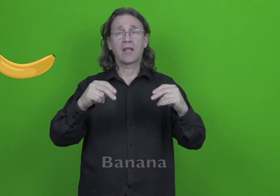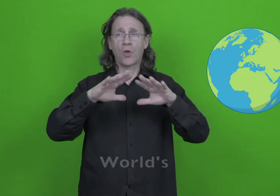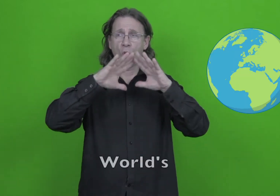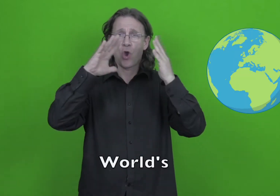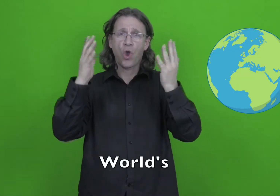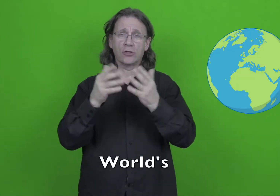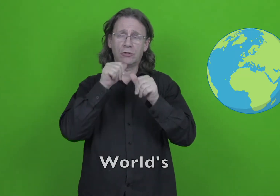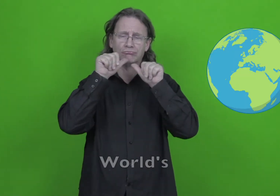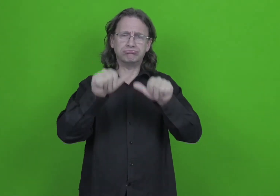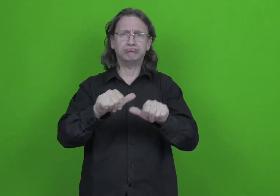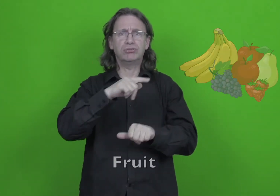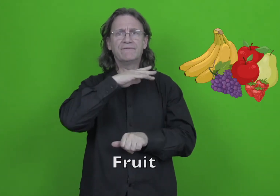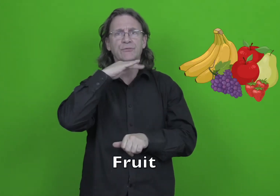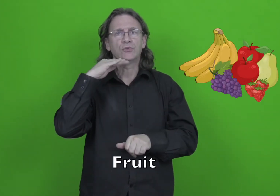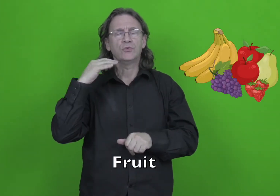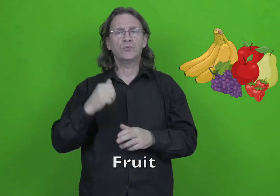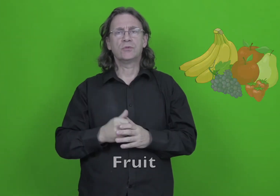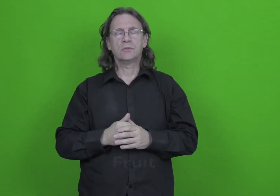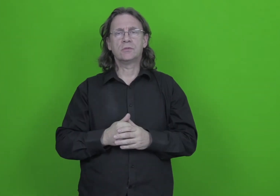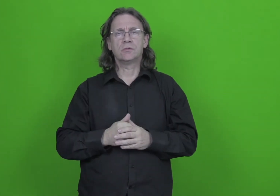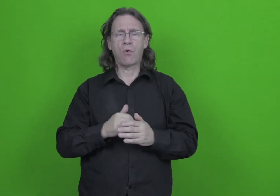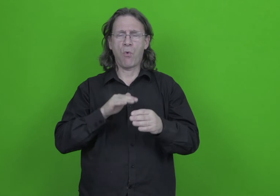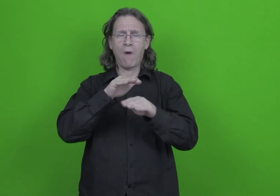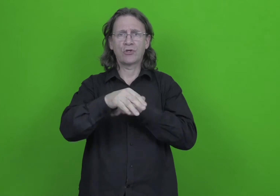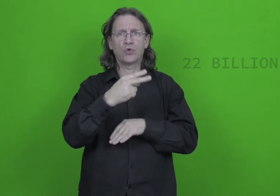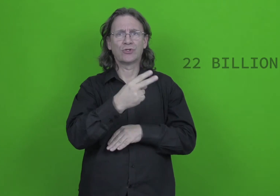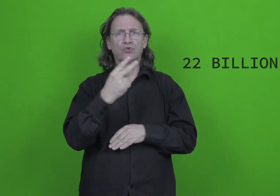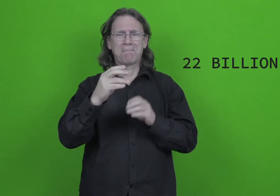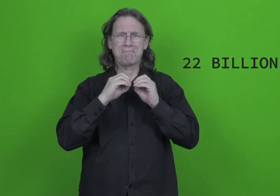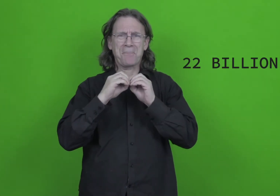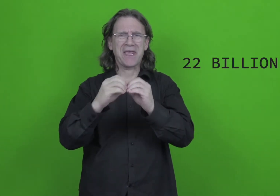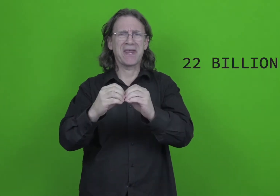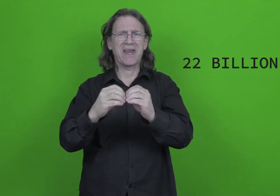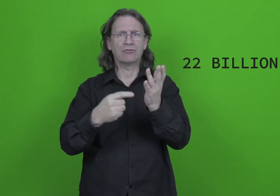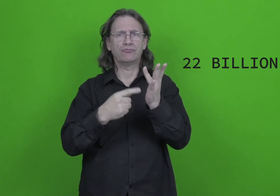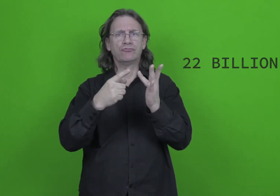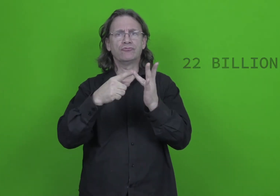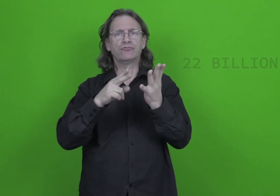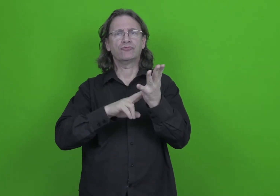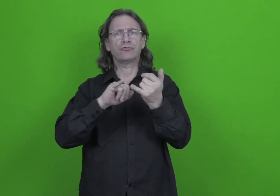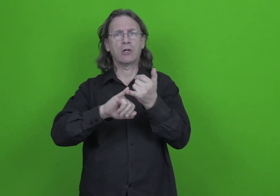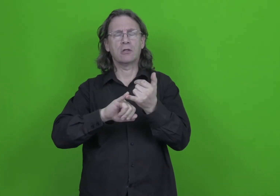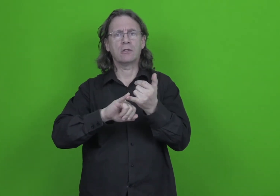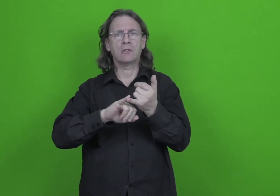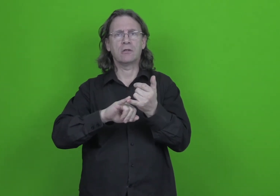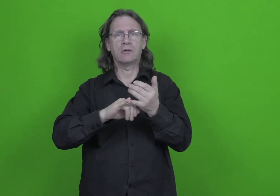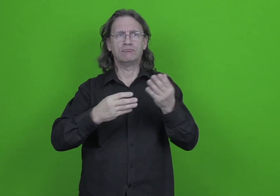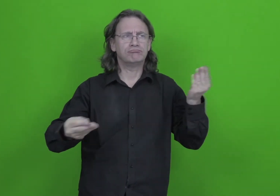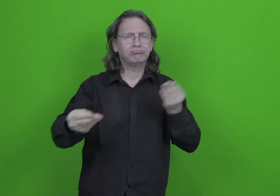The banana is the world's favourite fruit, with over 22 billion tonnes